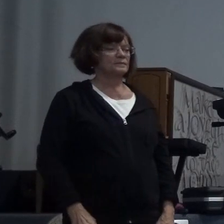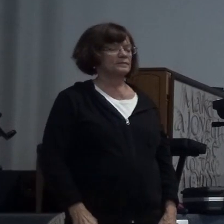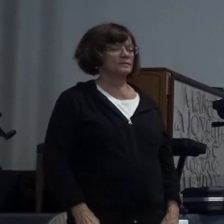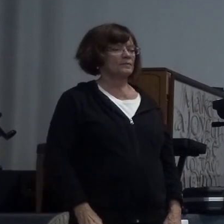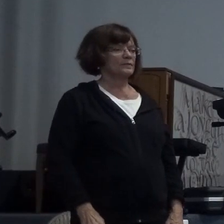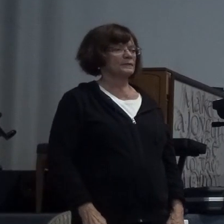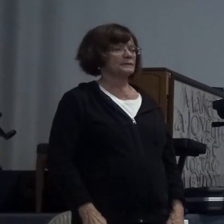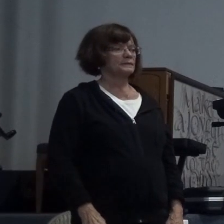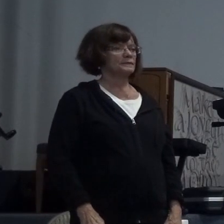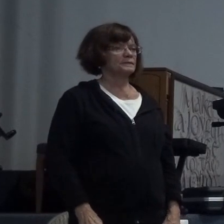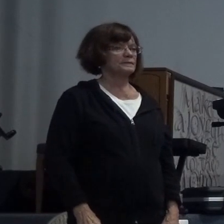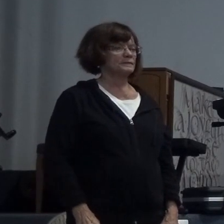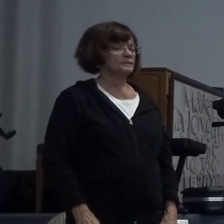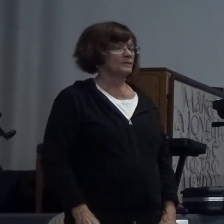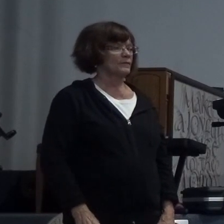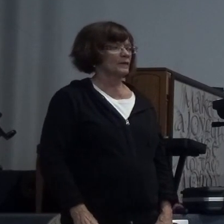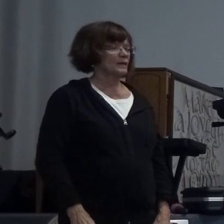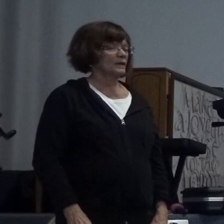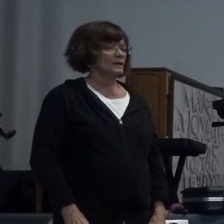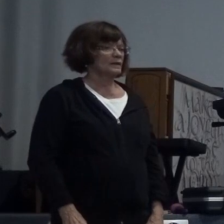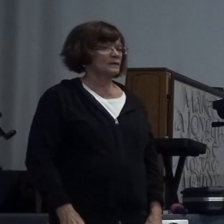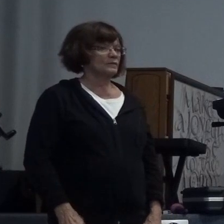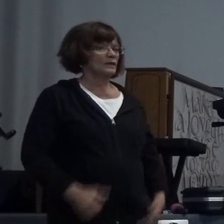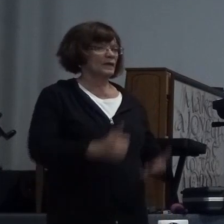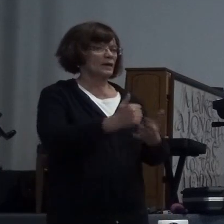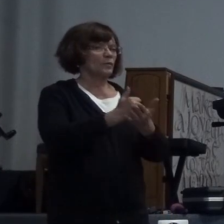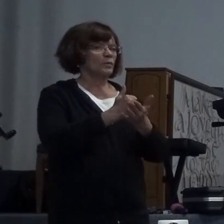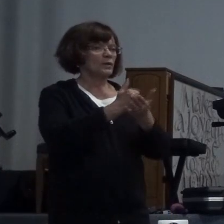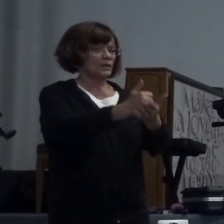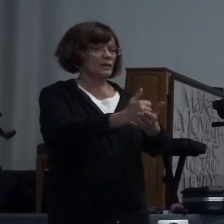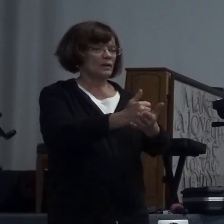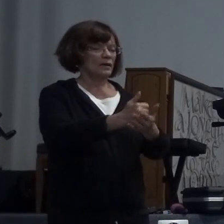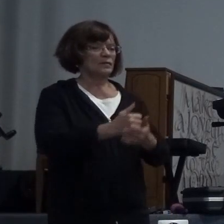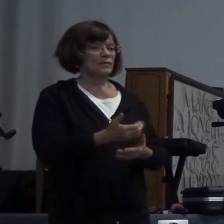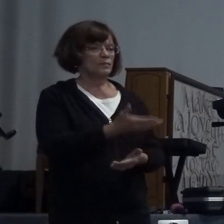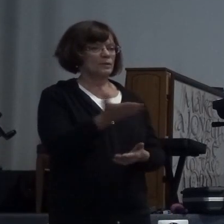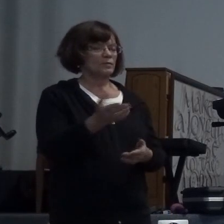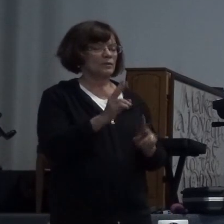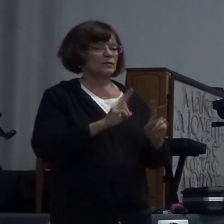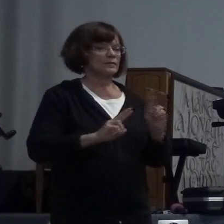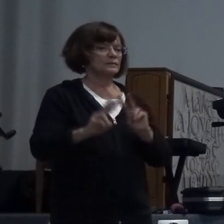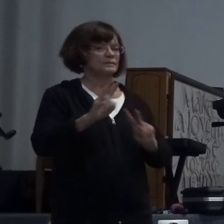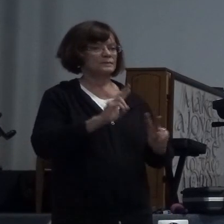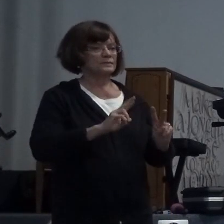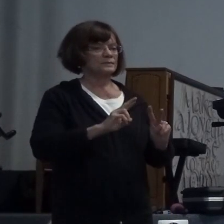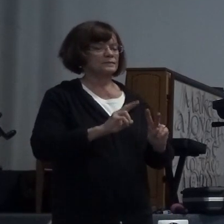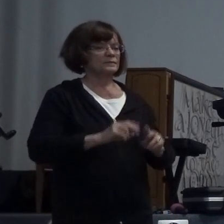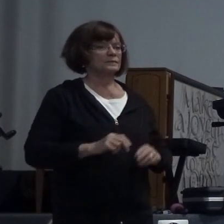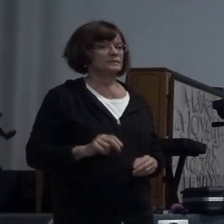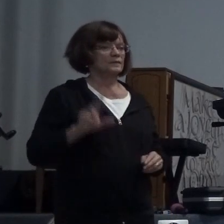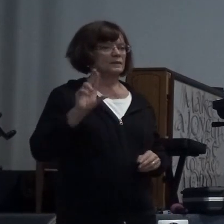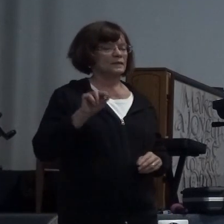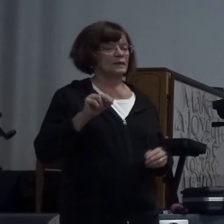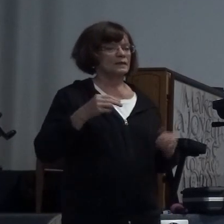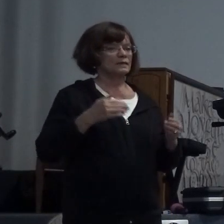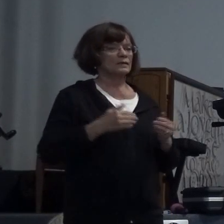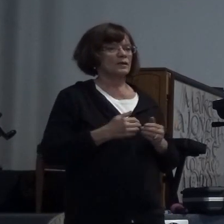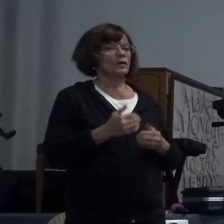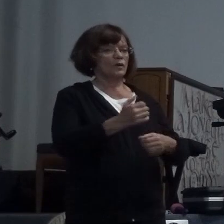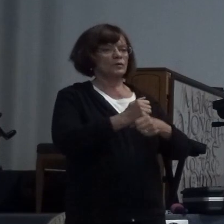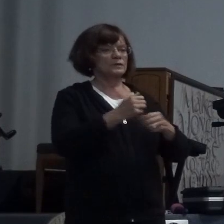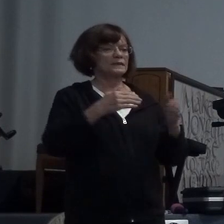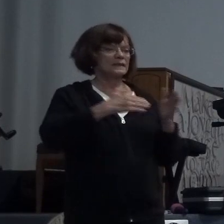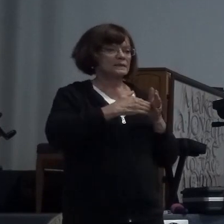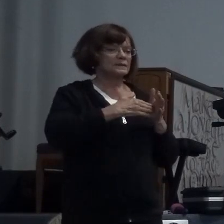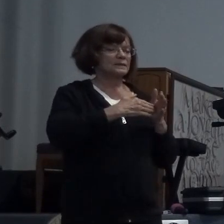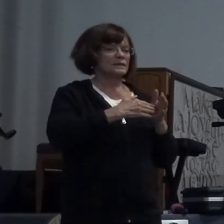absolutely. And it is for the benefit of the other person too. I mean, if you forgive them, you're not holding it against them. You're not going to remember it against them in a